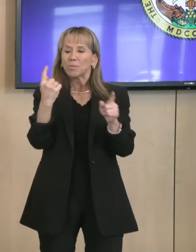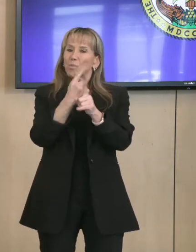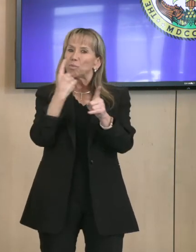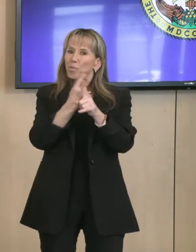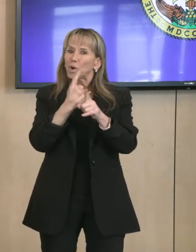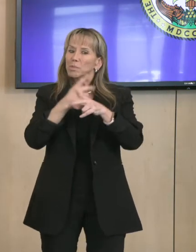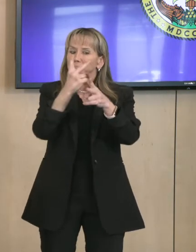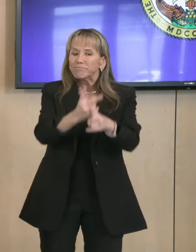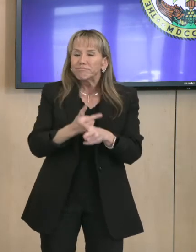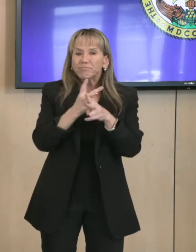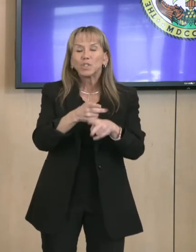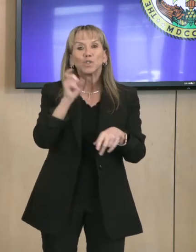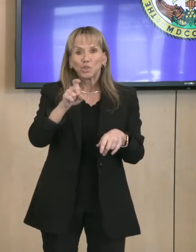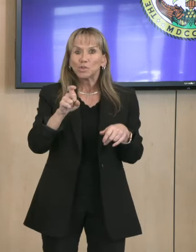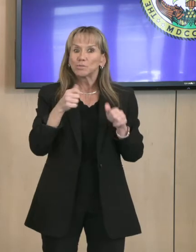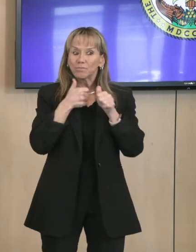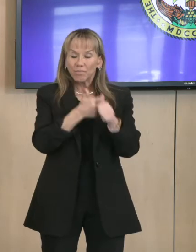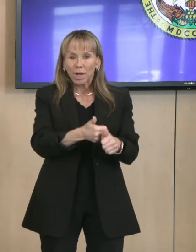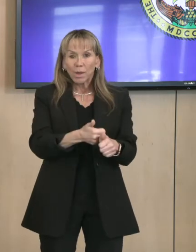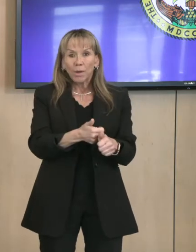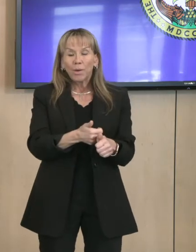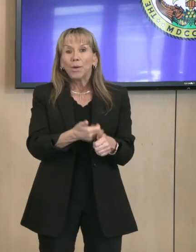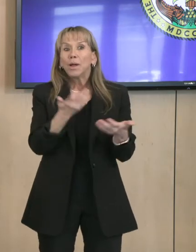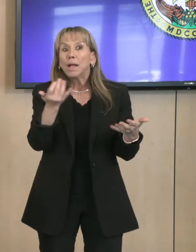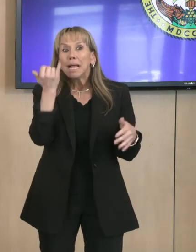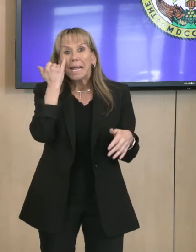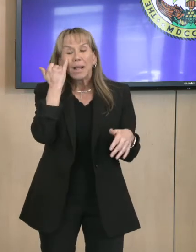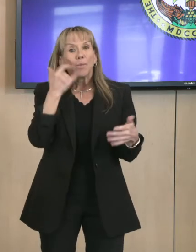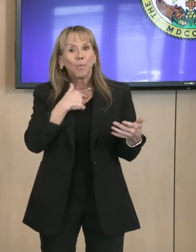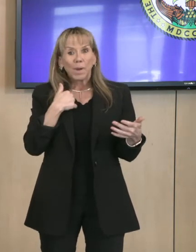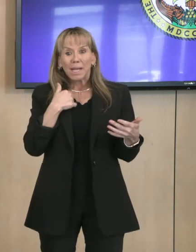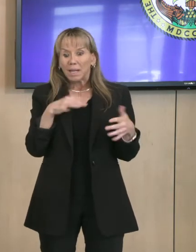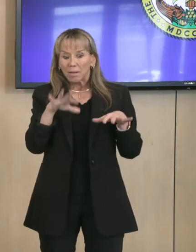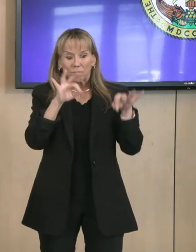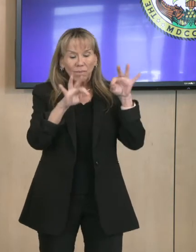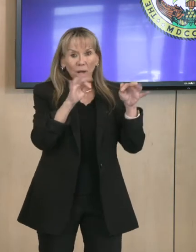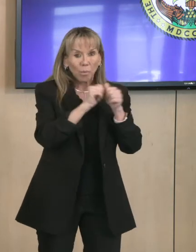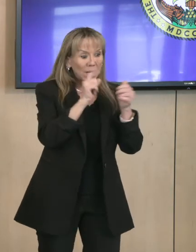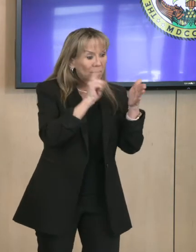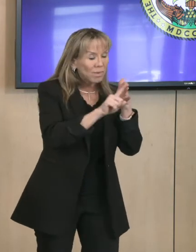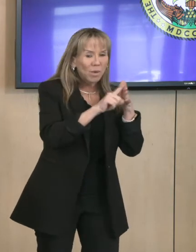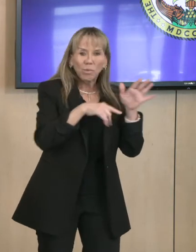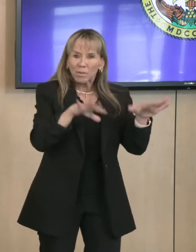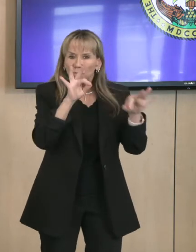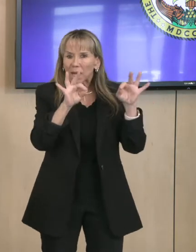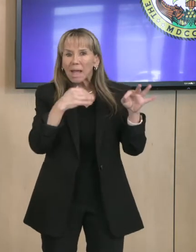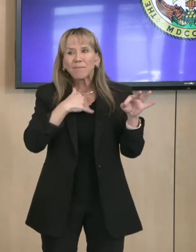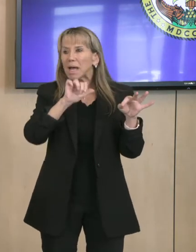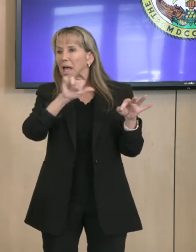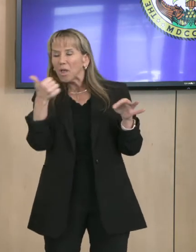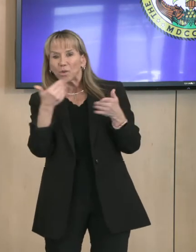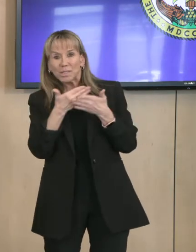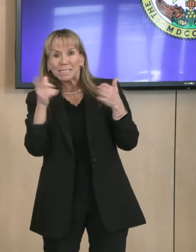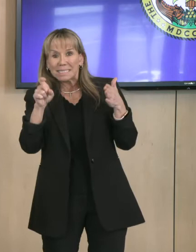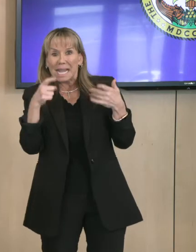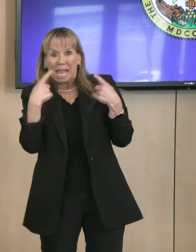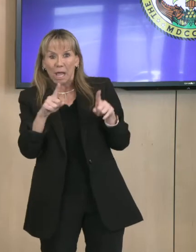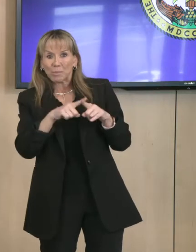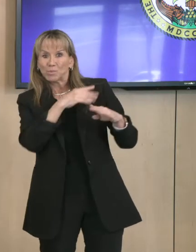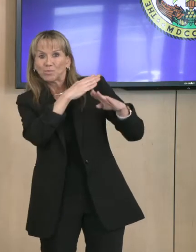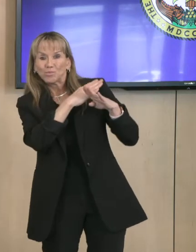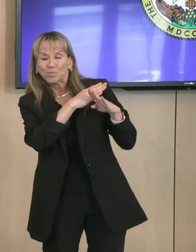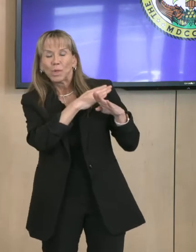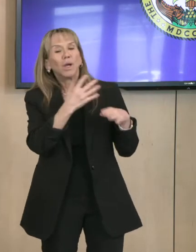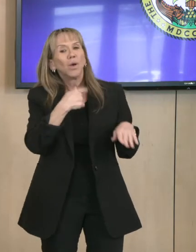precautions that should be taken. If we learn in our investigation that there is a different intervention that needs to take place,